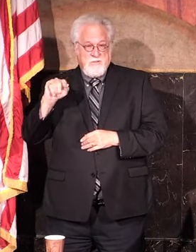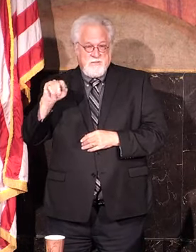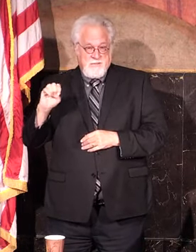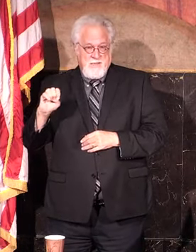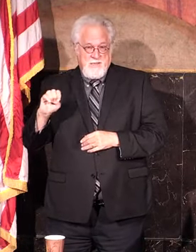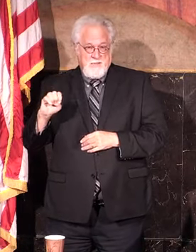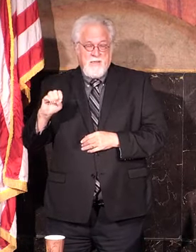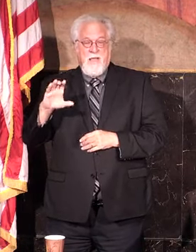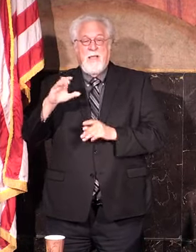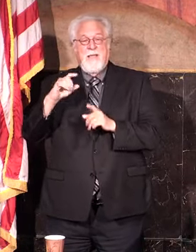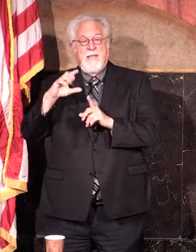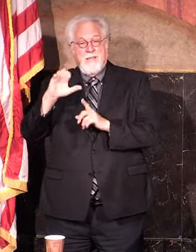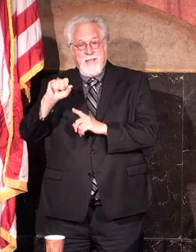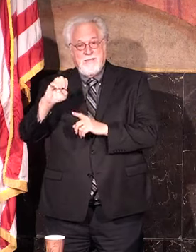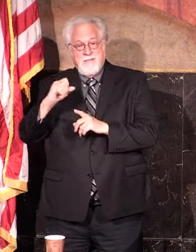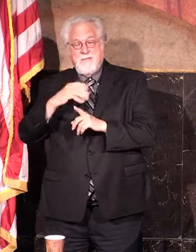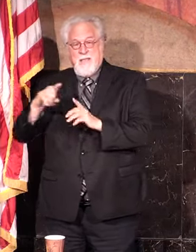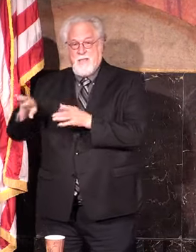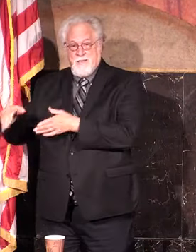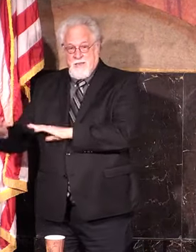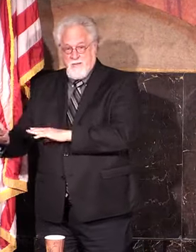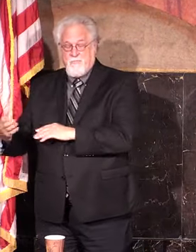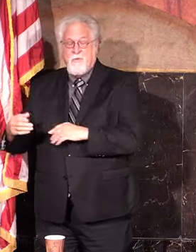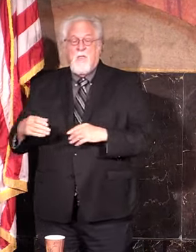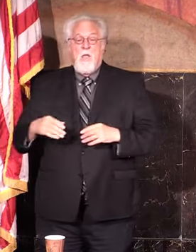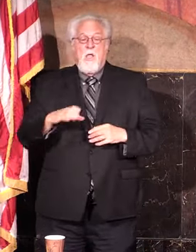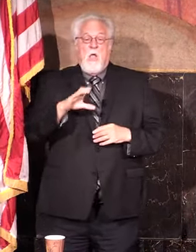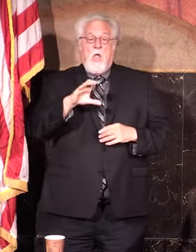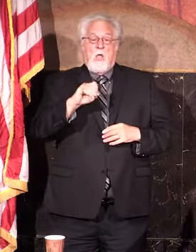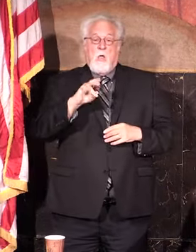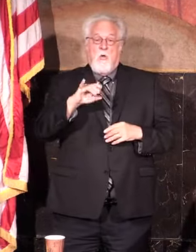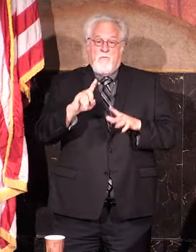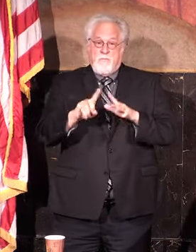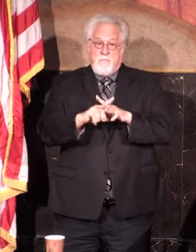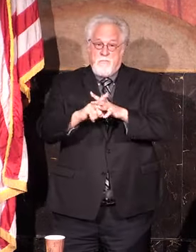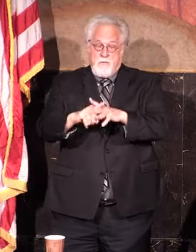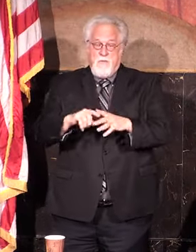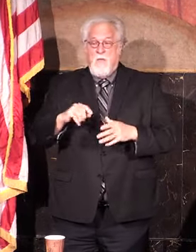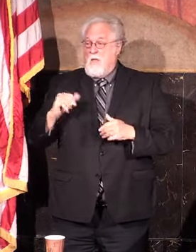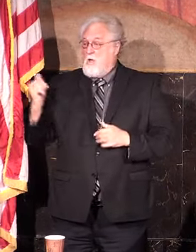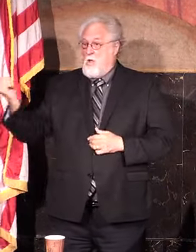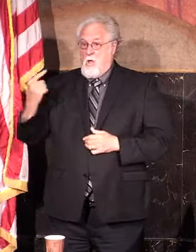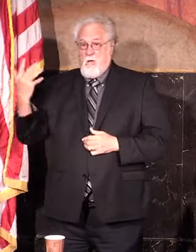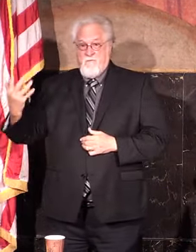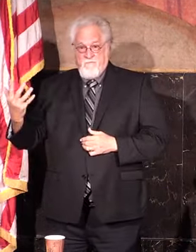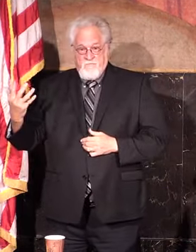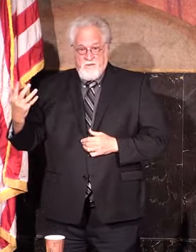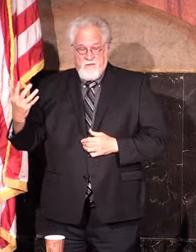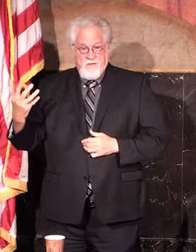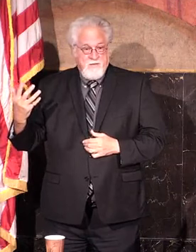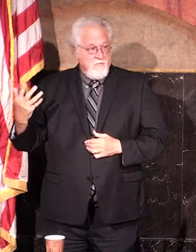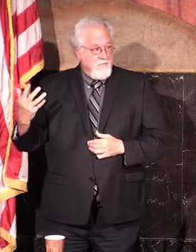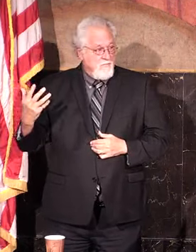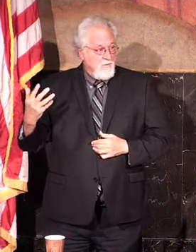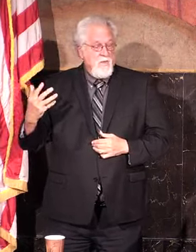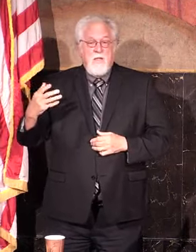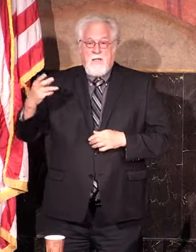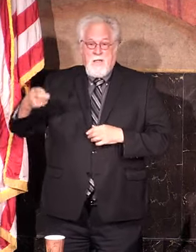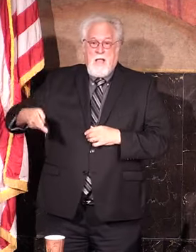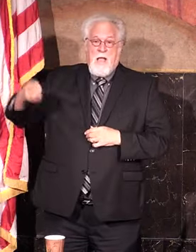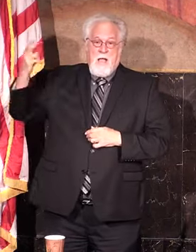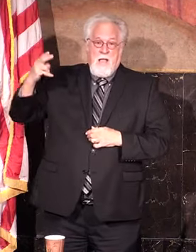and deaths. Regarding COVID incidents, all five of our parishes are higher than the federal threshold